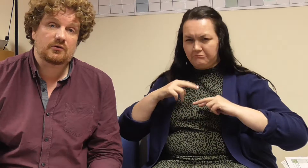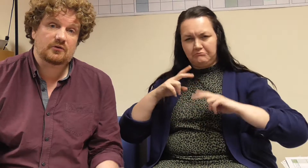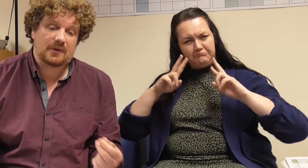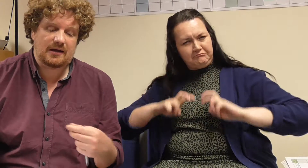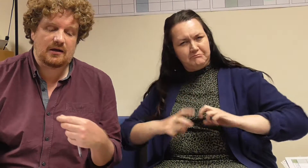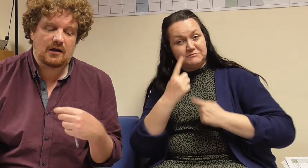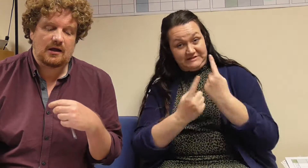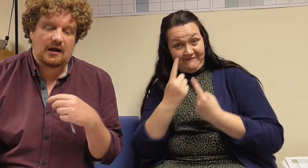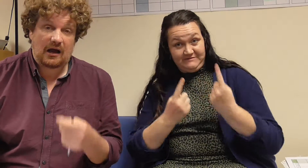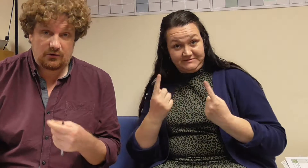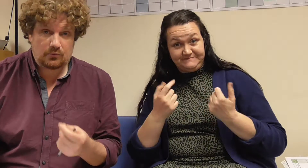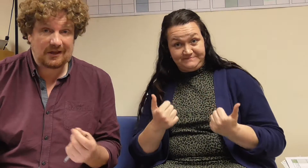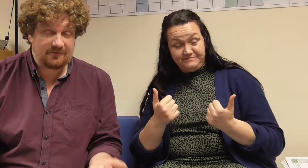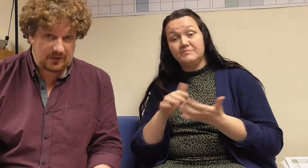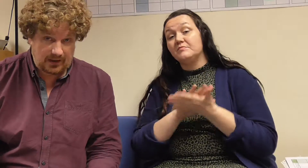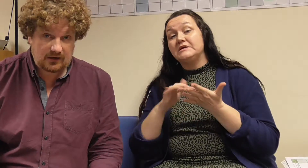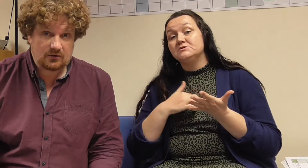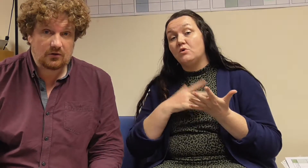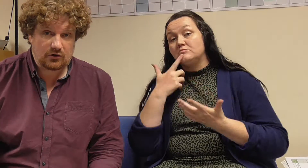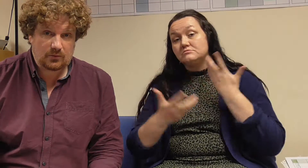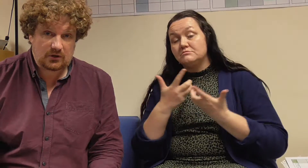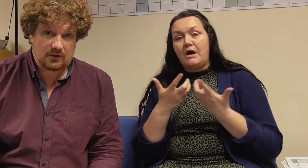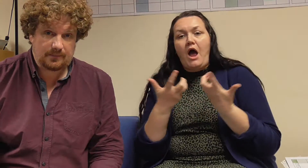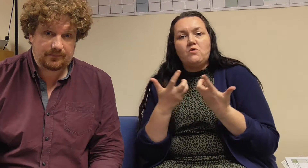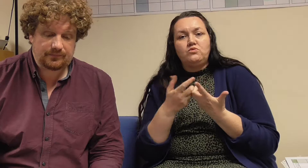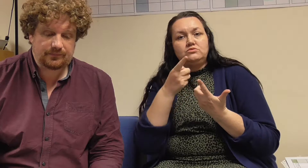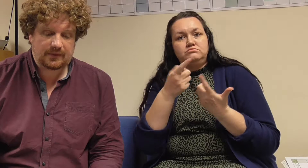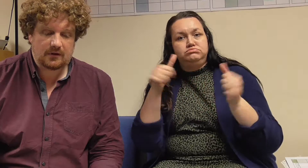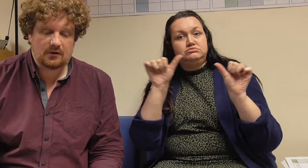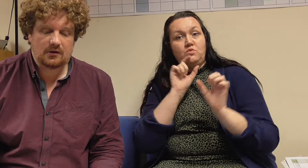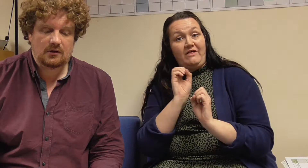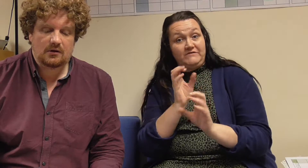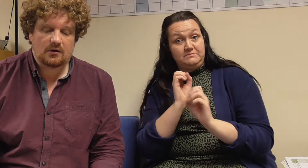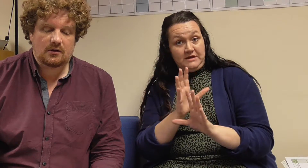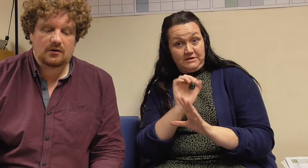So I want to explain how you will get feedback on your work,